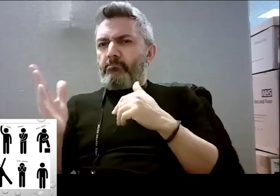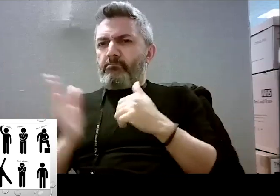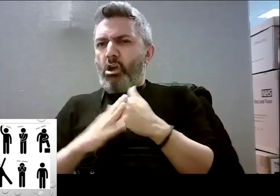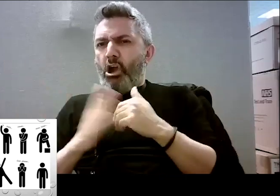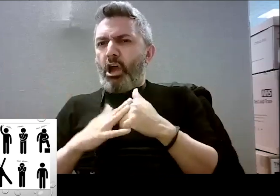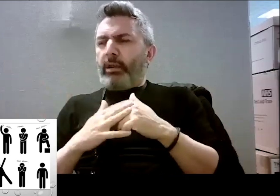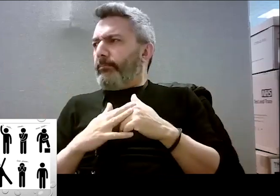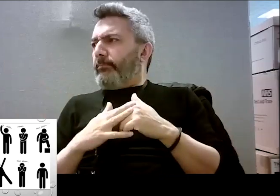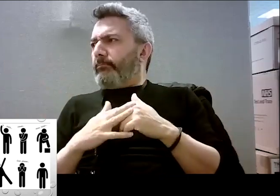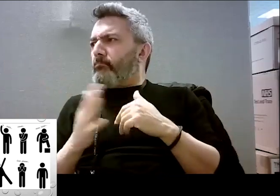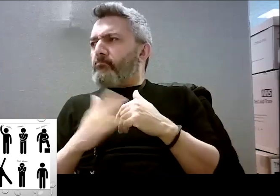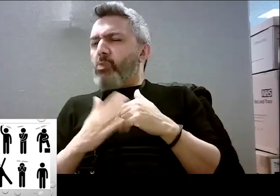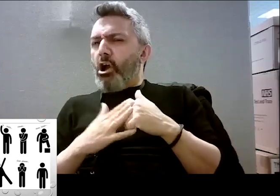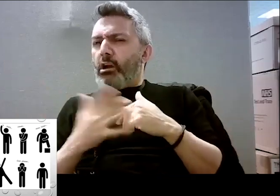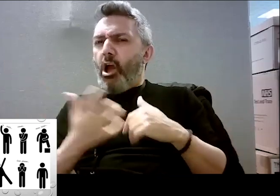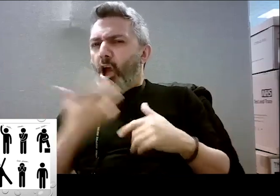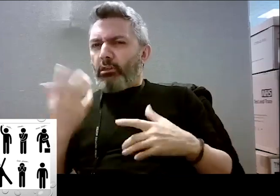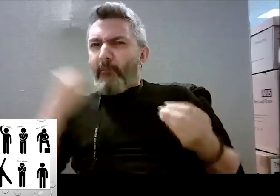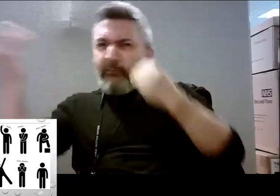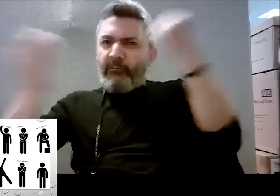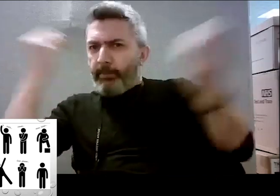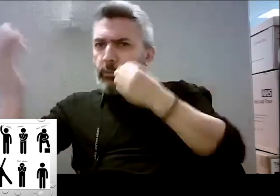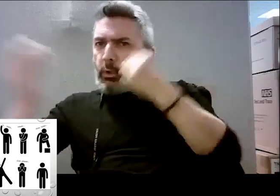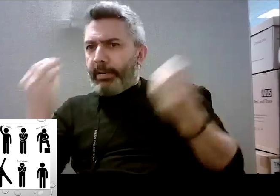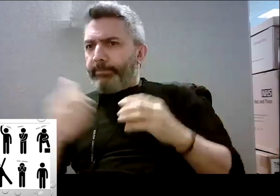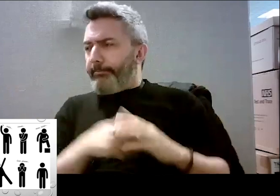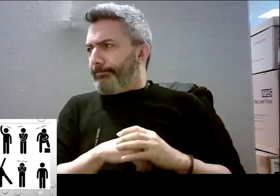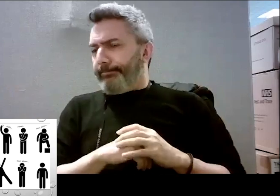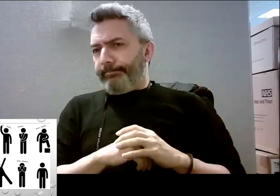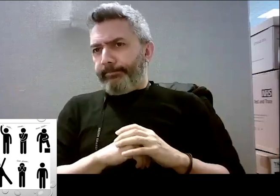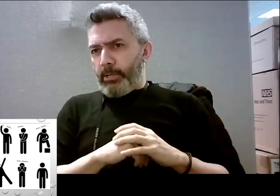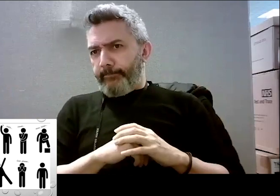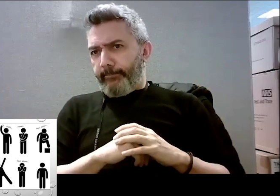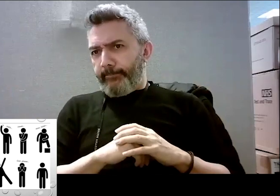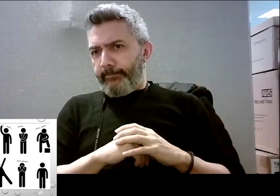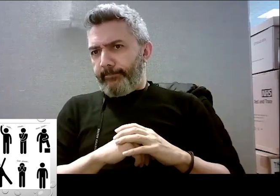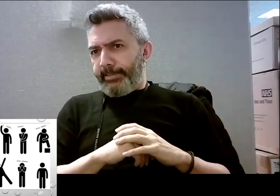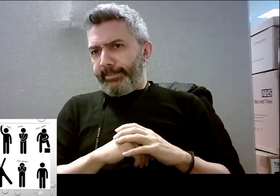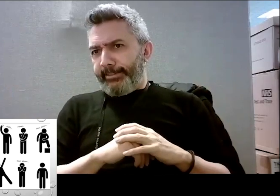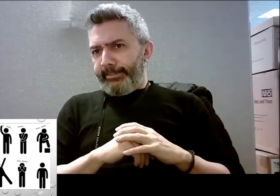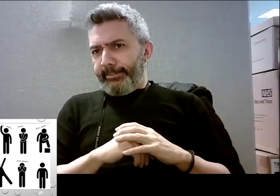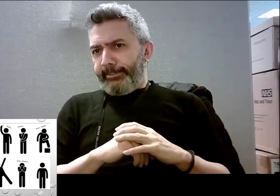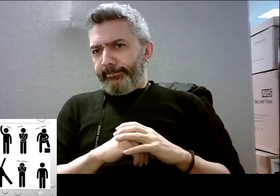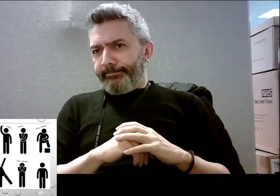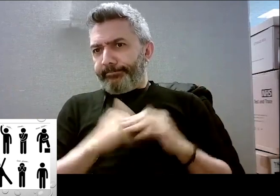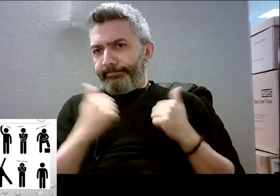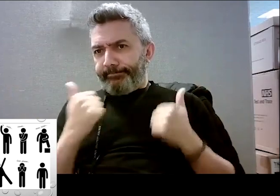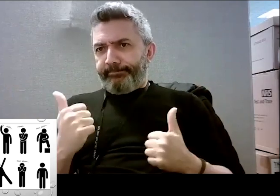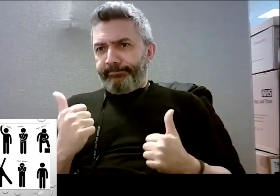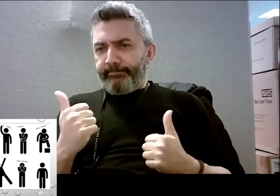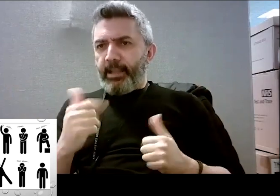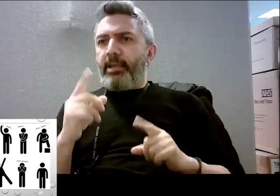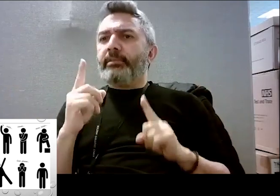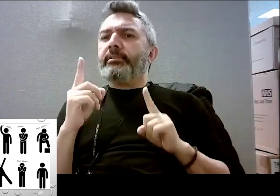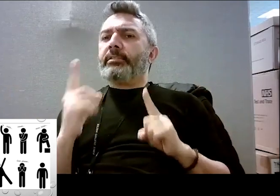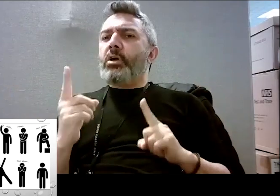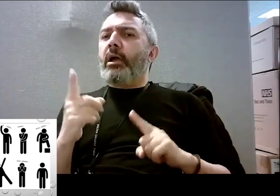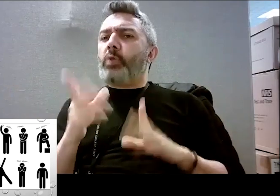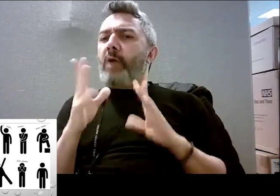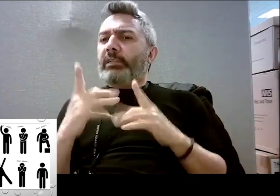or maybe southern Mediterranean countries. They're a little bit more generally effusive with their body language than we tend to be here in